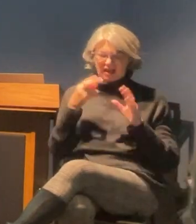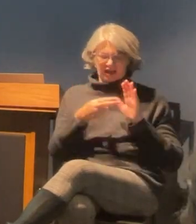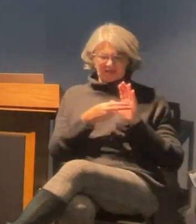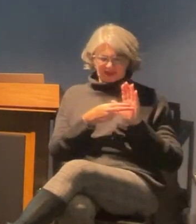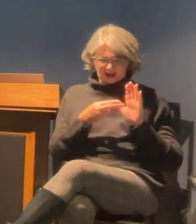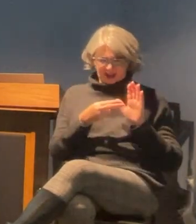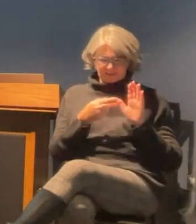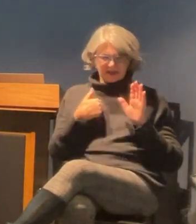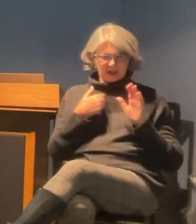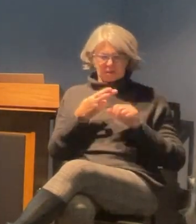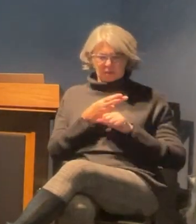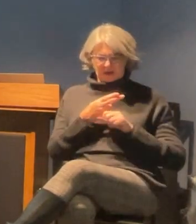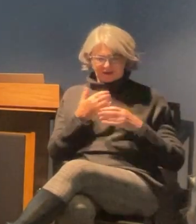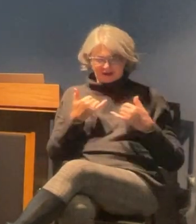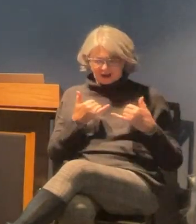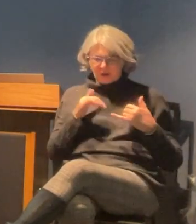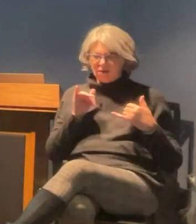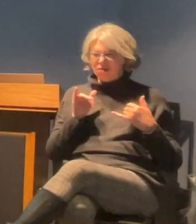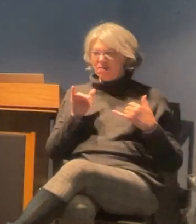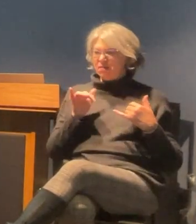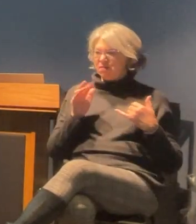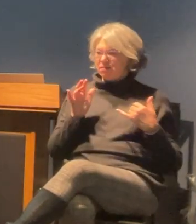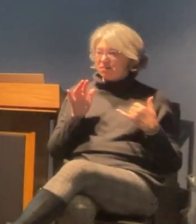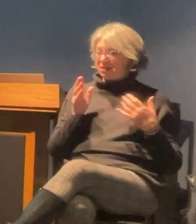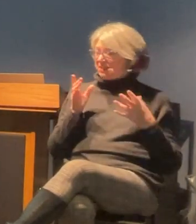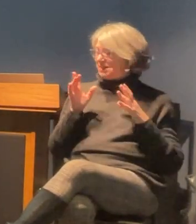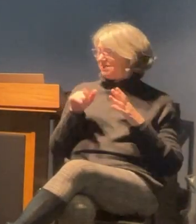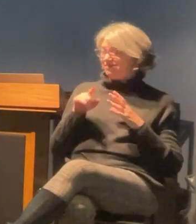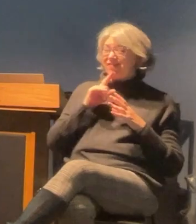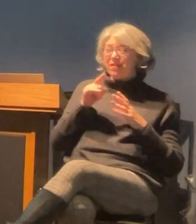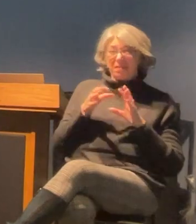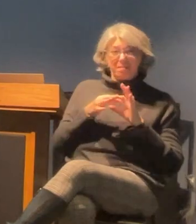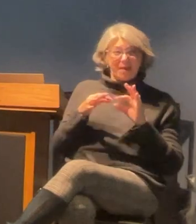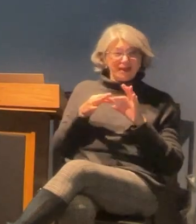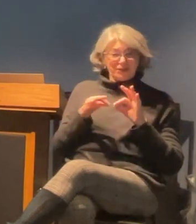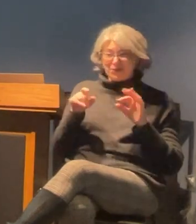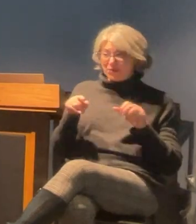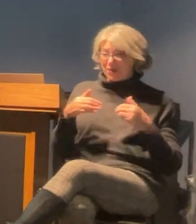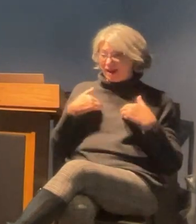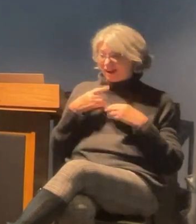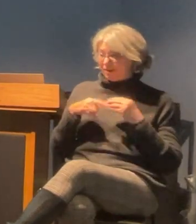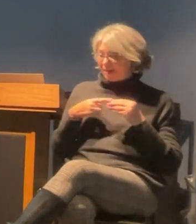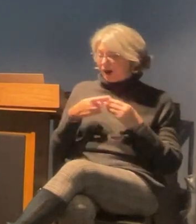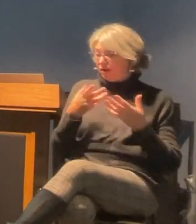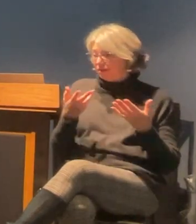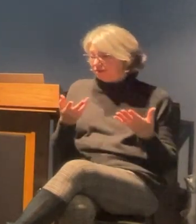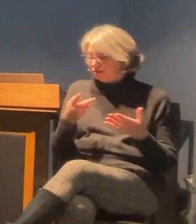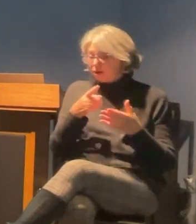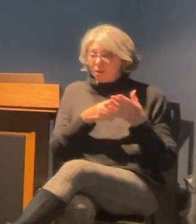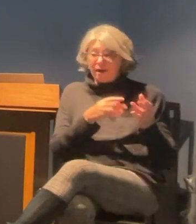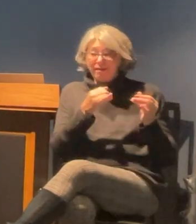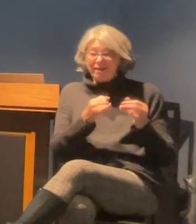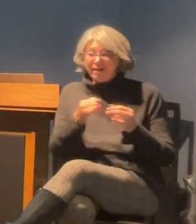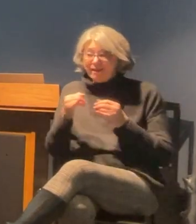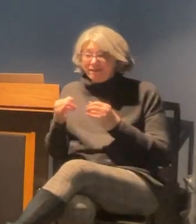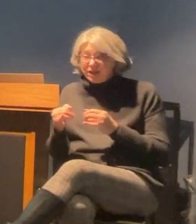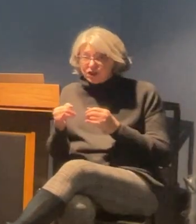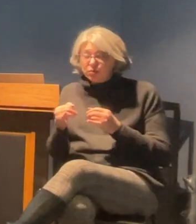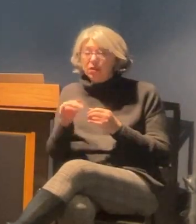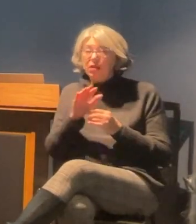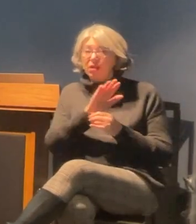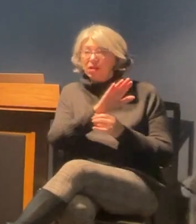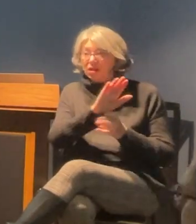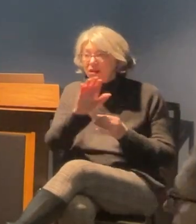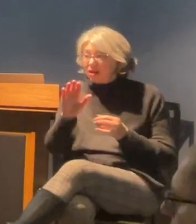that we have right now on us, so is there kind of a message that maybe you have about like what individual people like on the